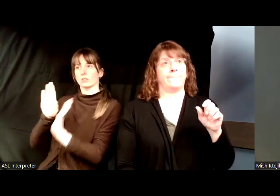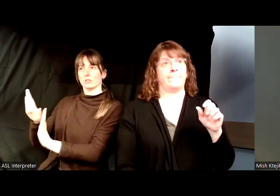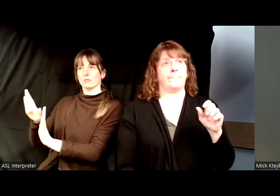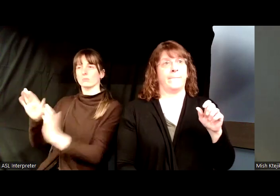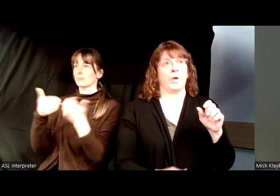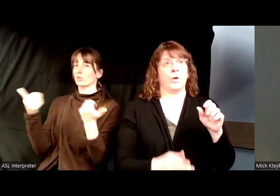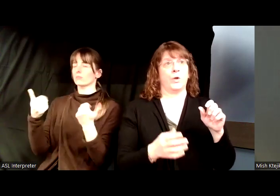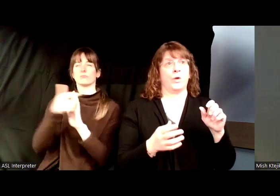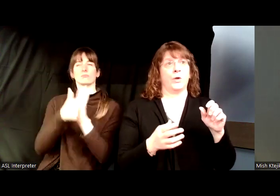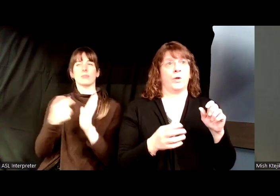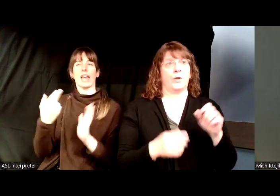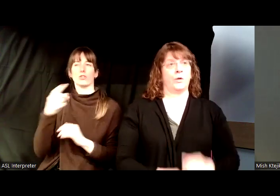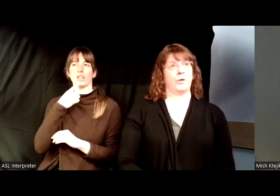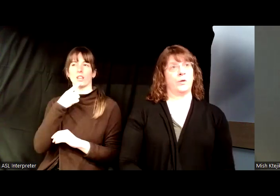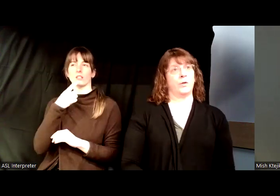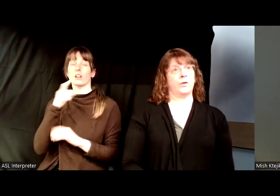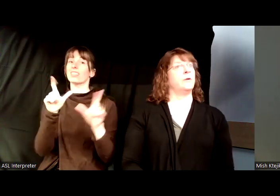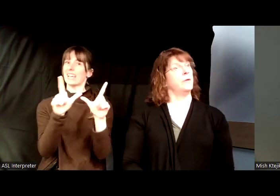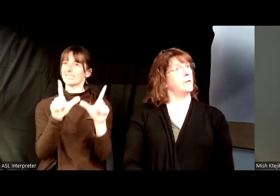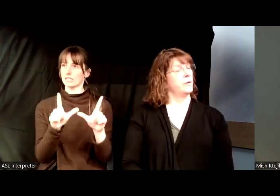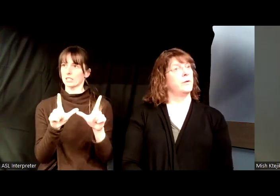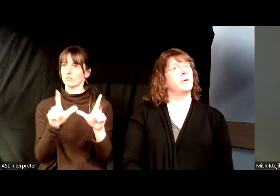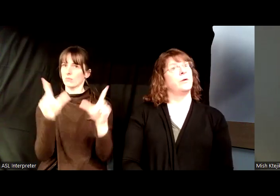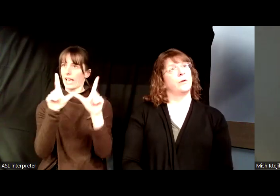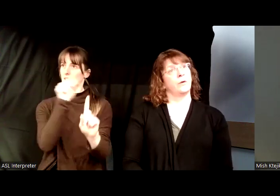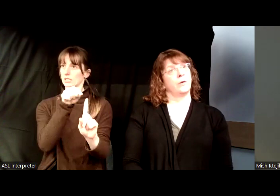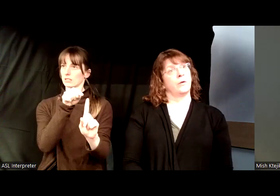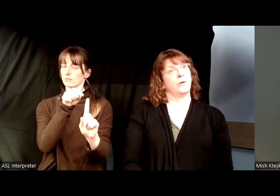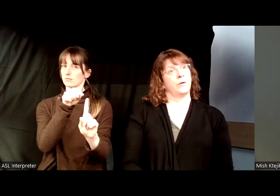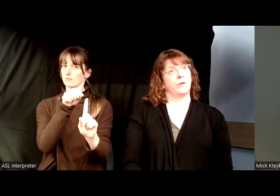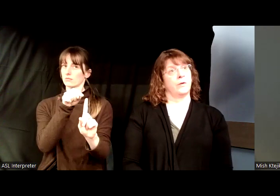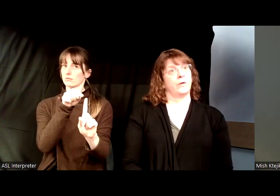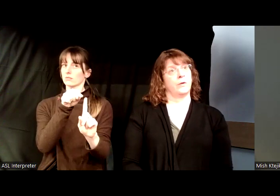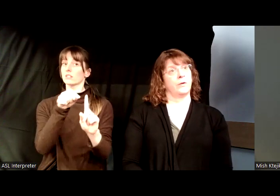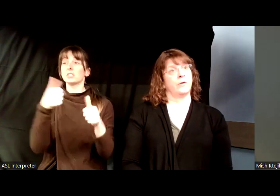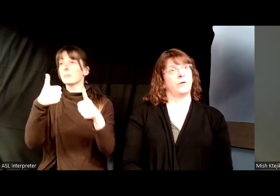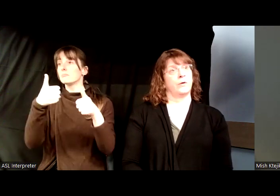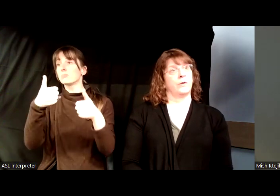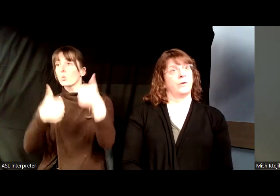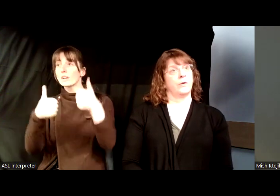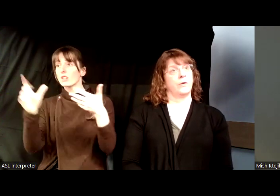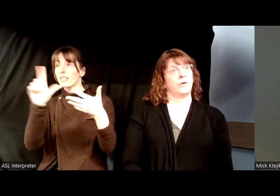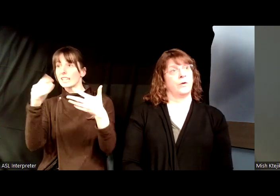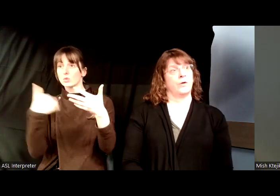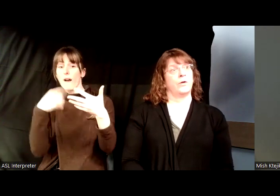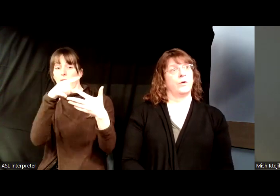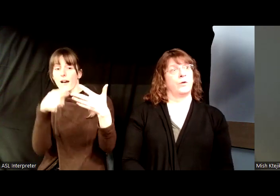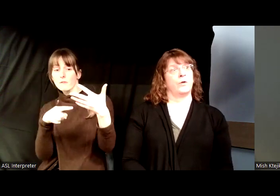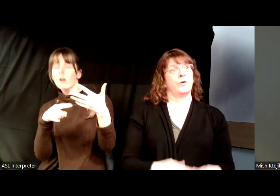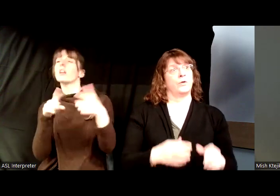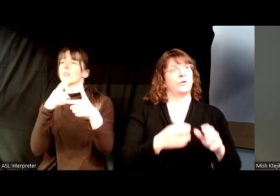licenses, whether or not you get licensed determines what setting you can work in with your license.